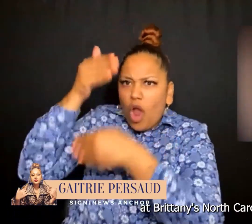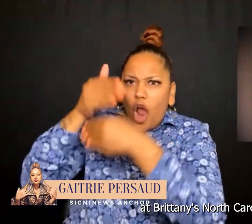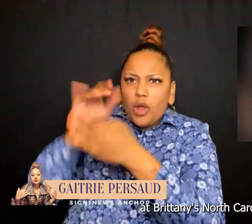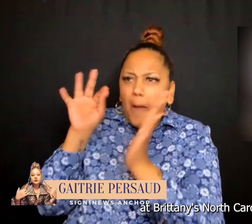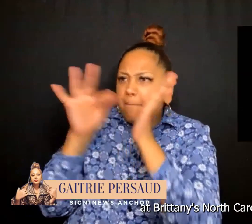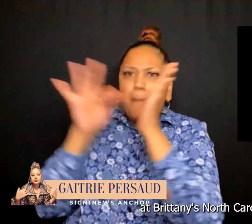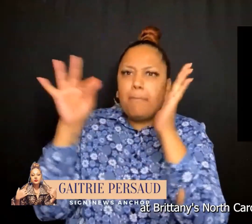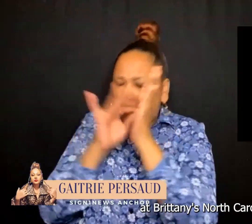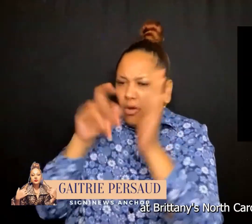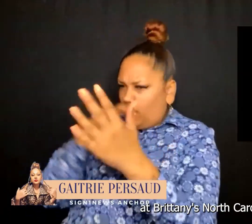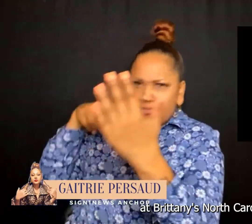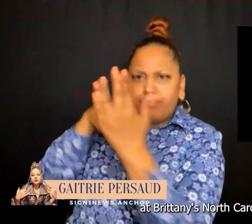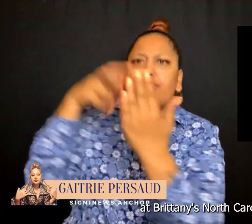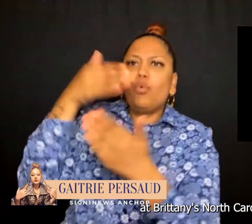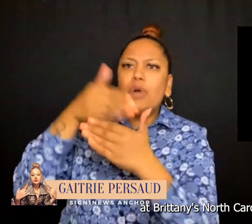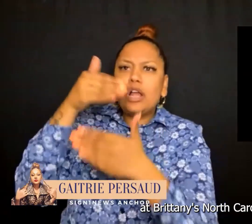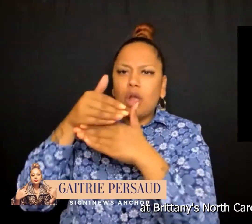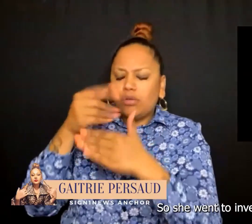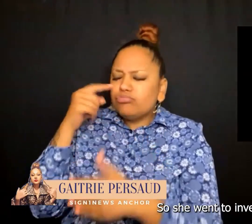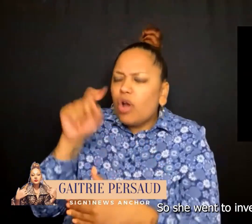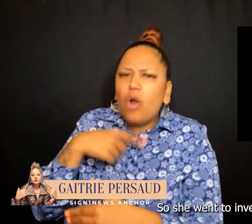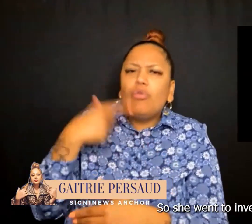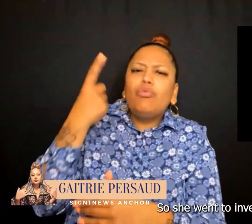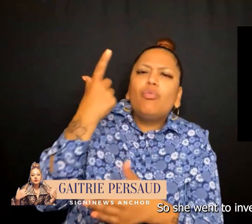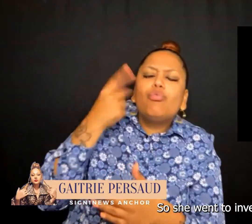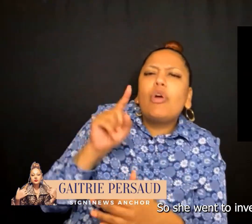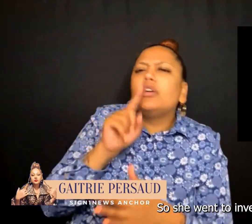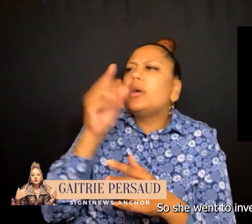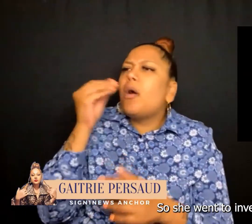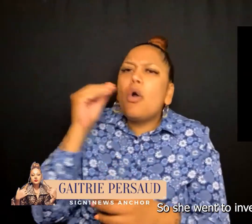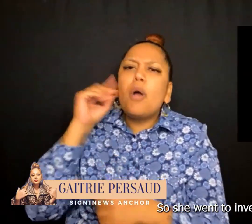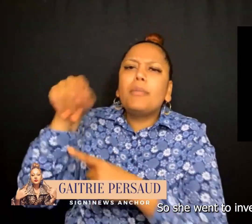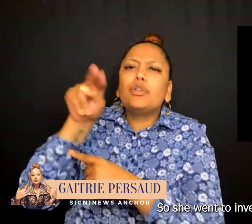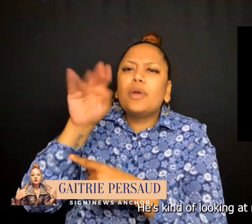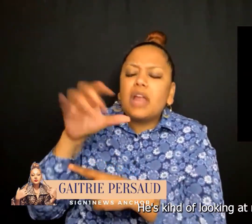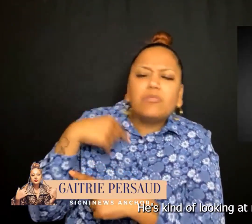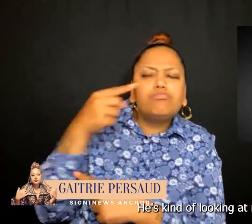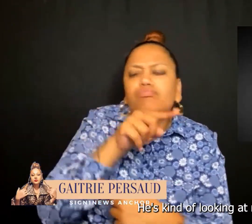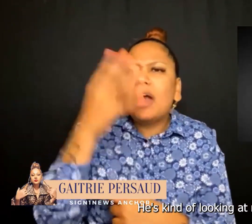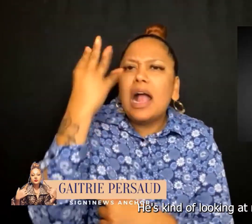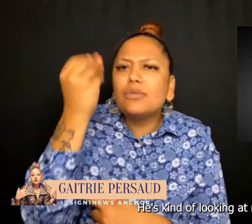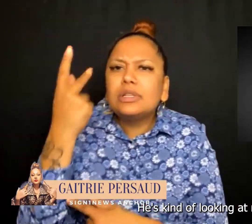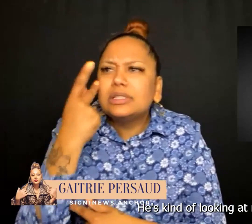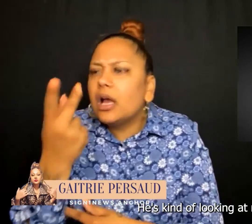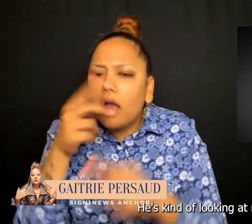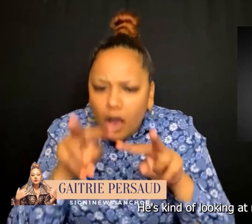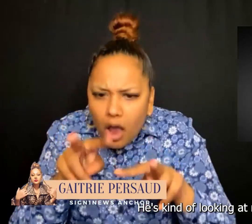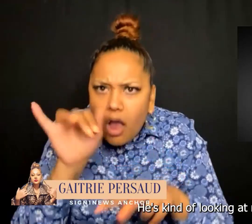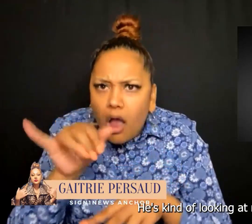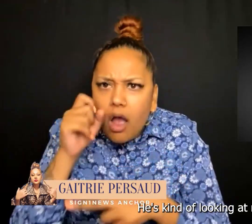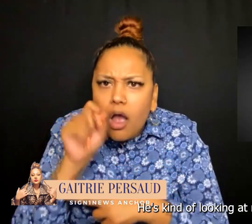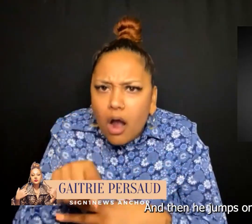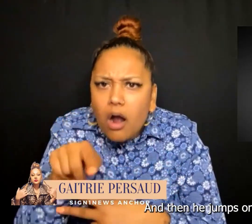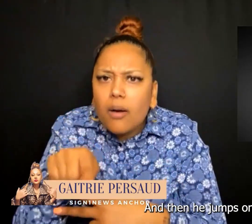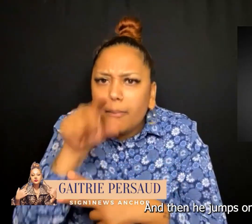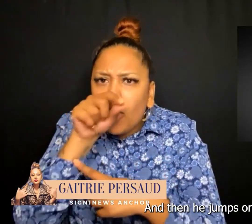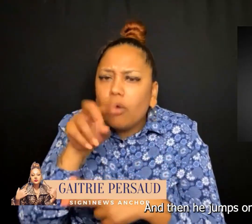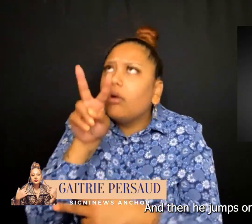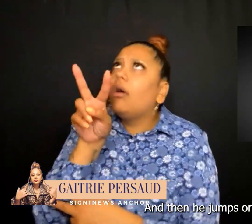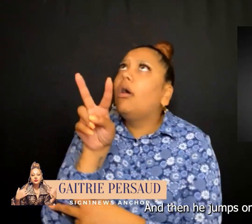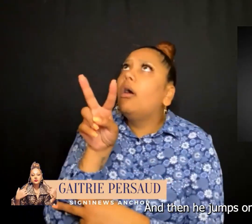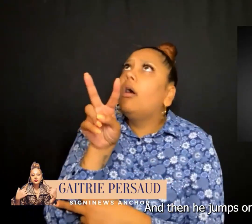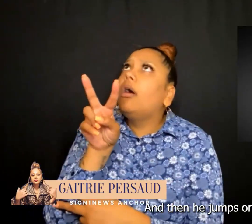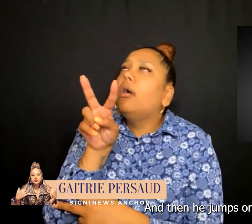at Brittany's North Carolina home, so she went to investigate. He's kind of looking at me like this, and then